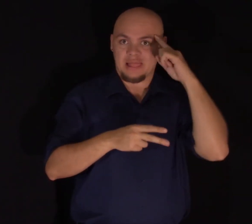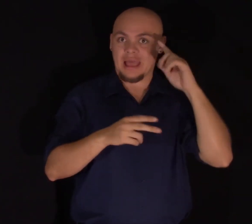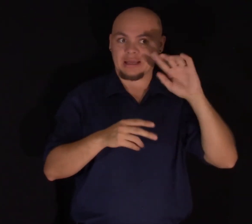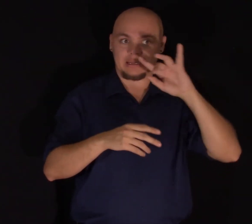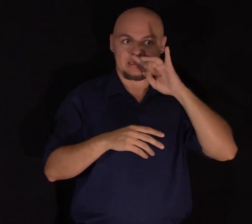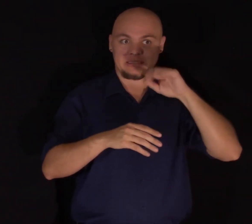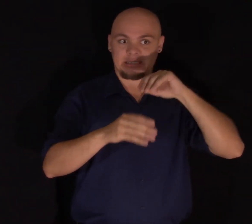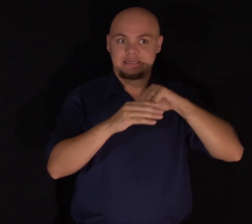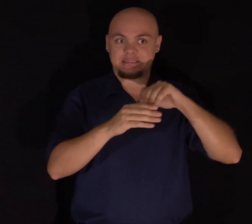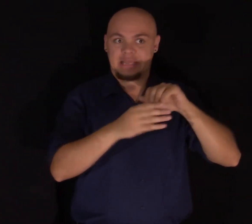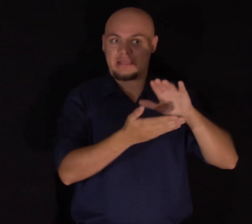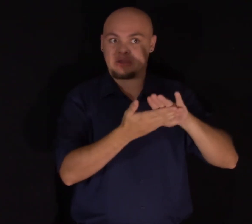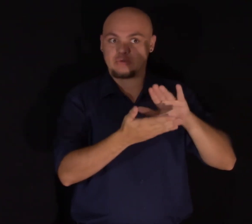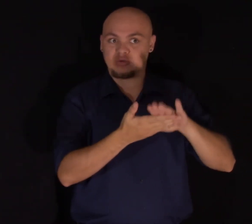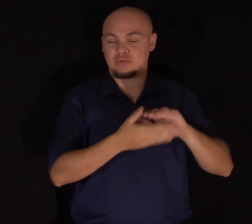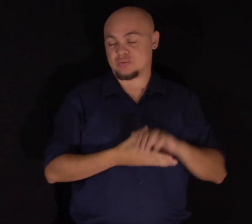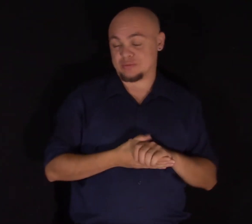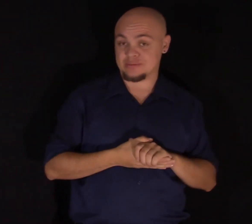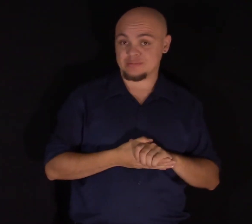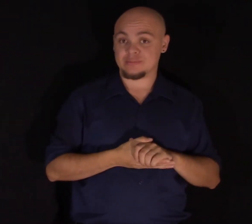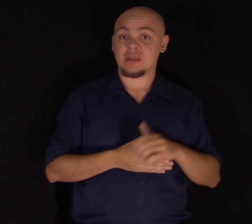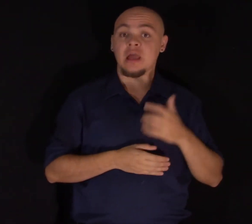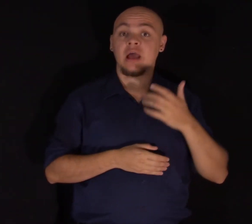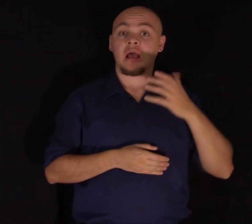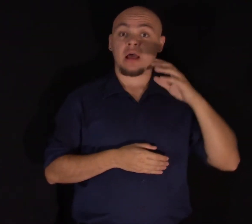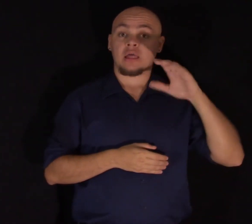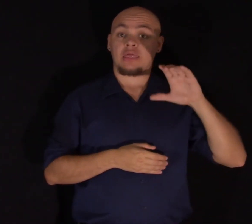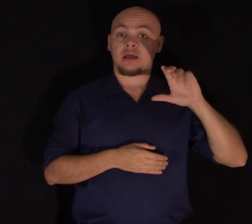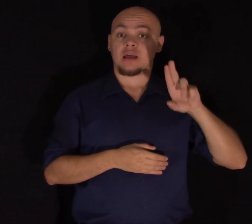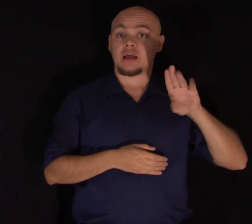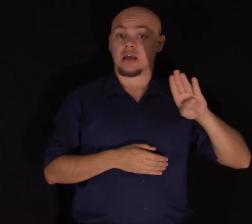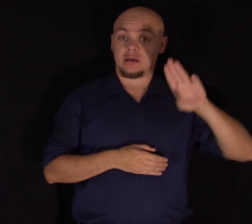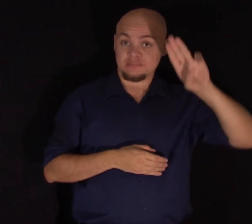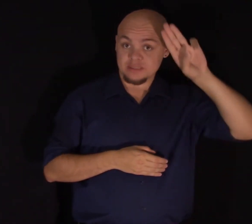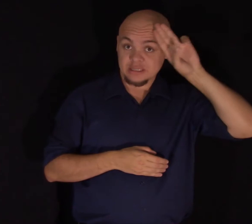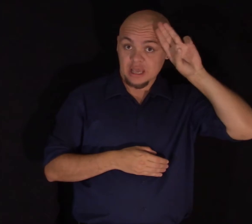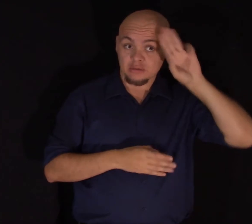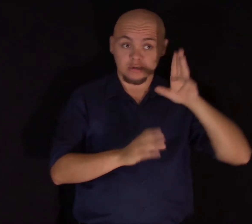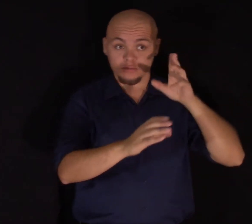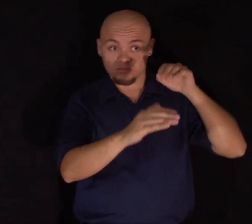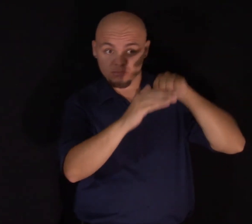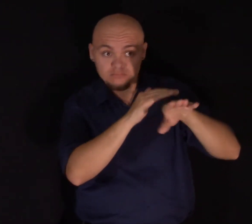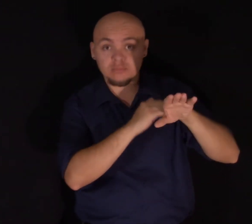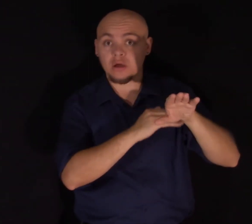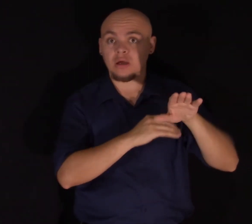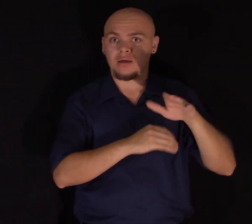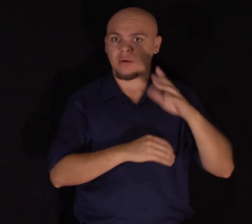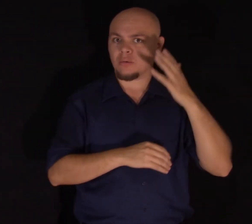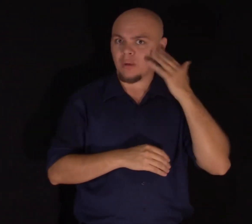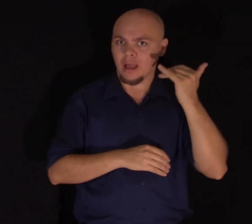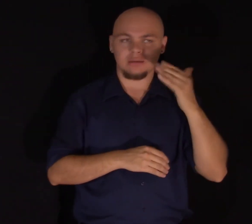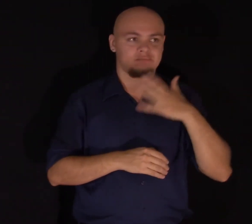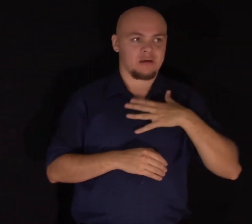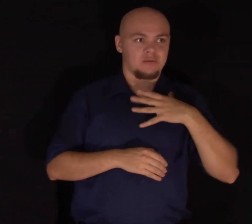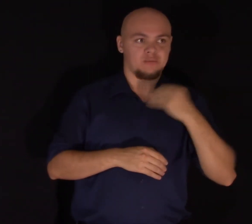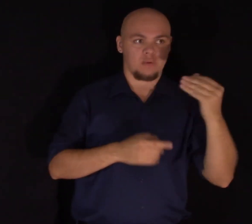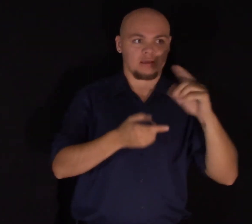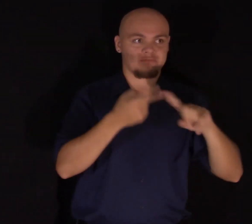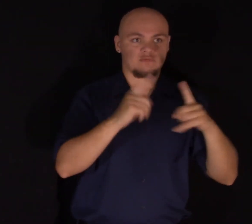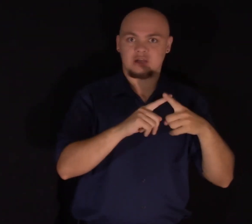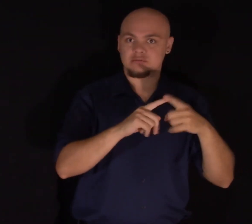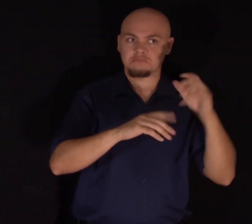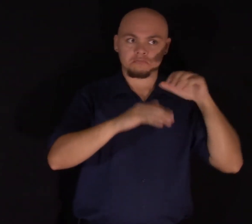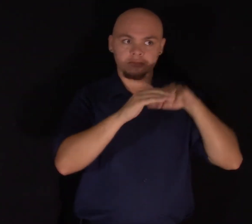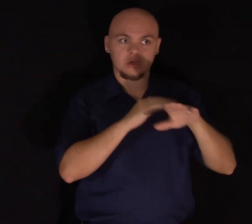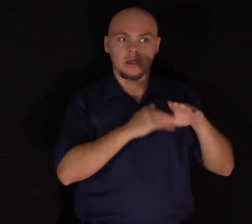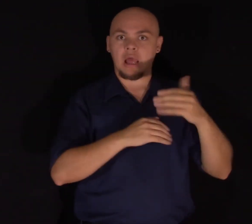school. I joined the Cub Scouts at the age of 10 at the invitation of some of my white male friends. And we